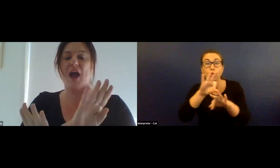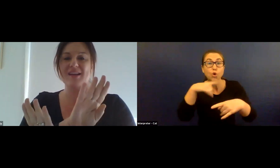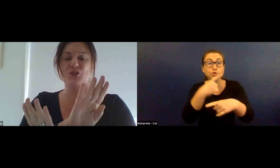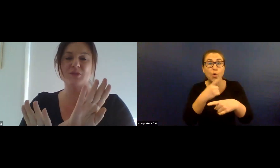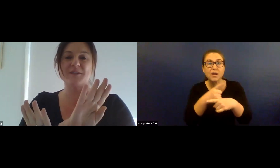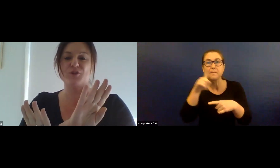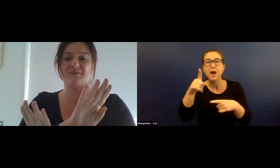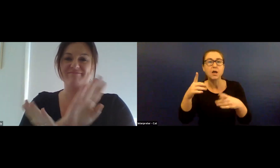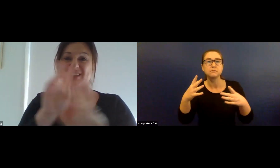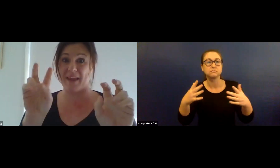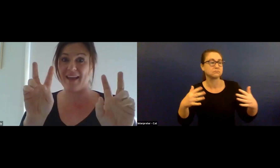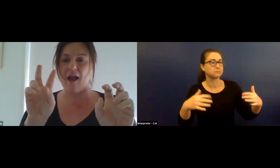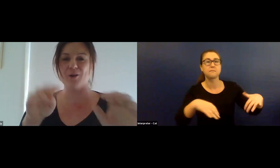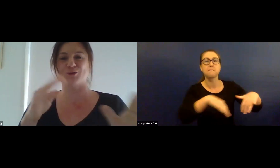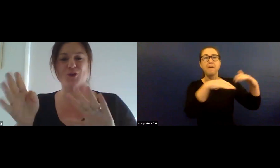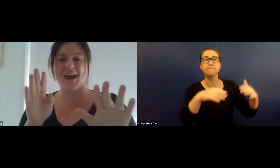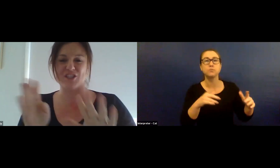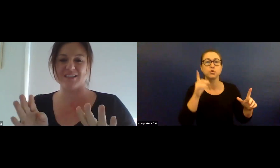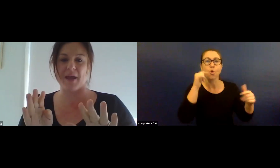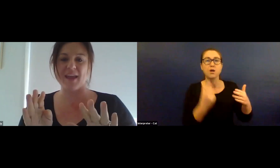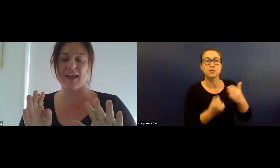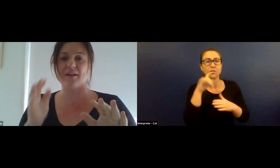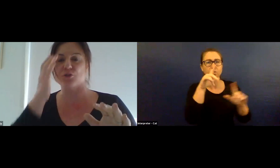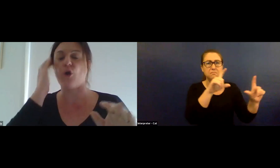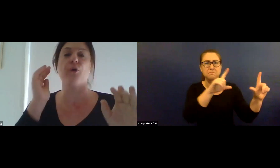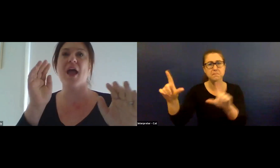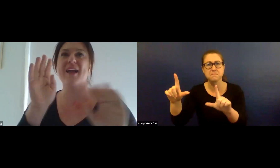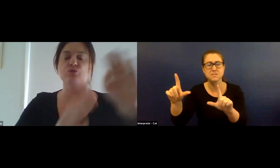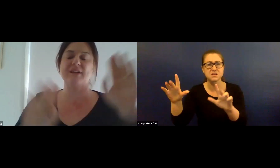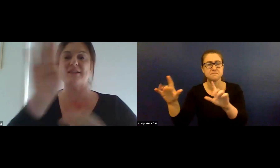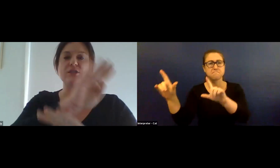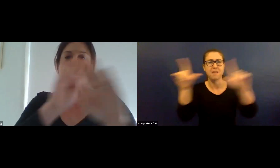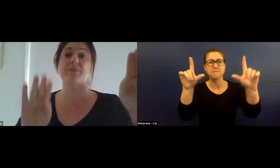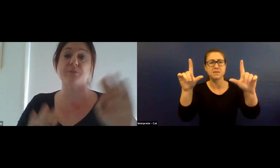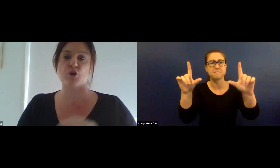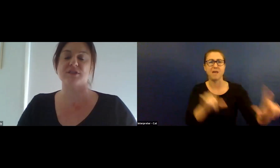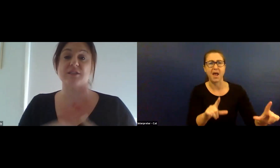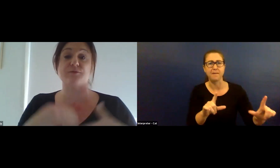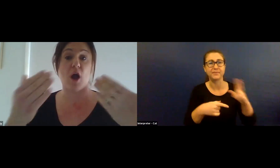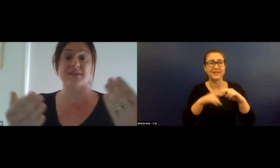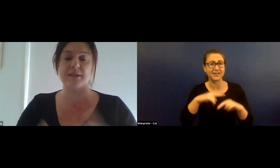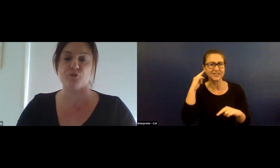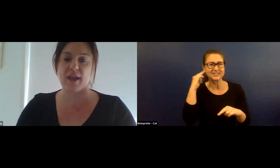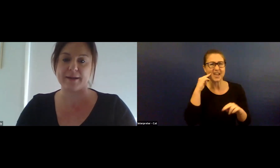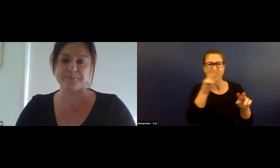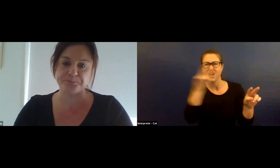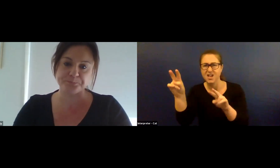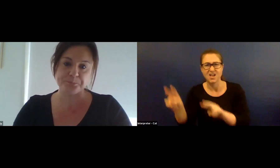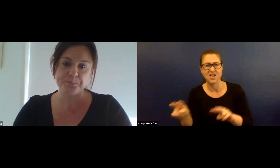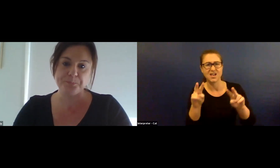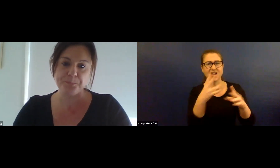will change to a different speaker who's not actually speaking, so it'll really disrupt the process of trying to lip read.